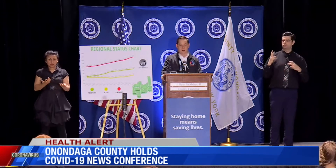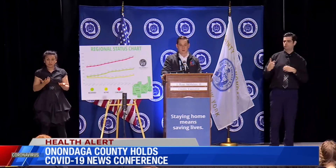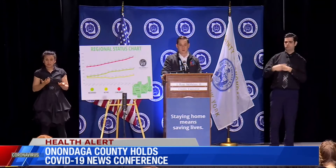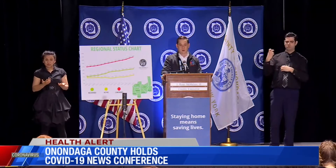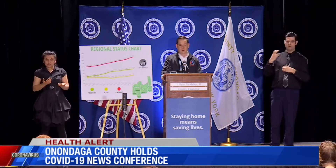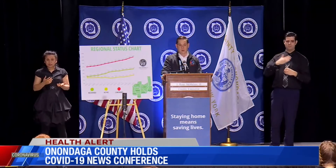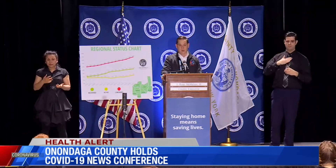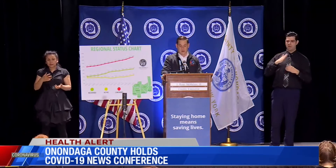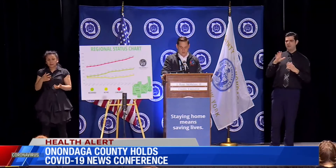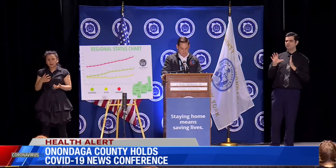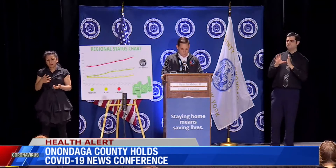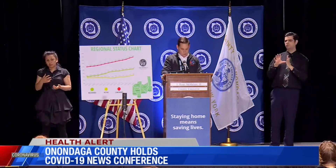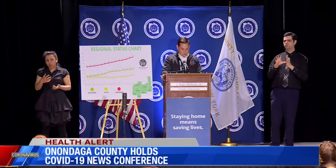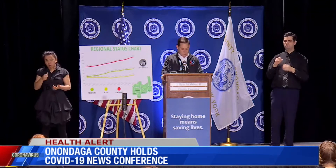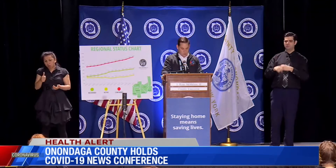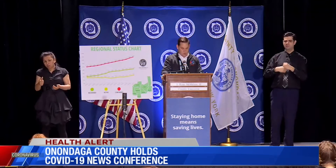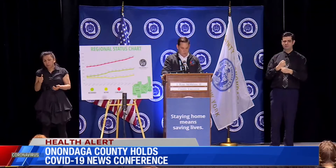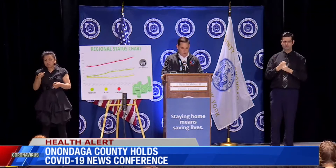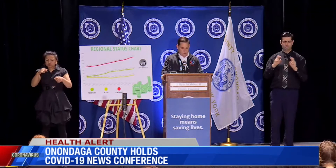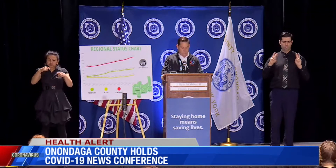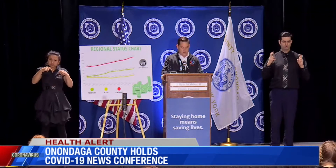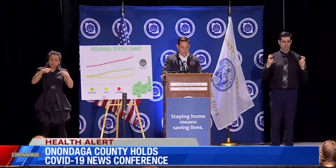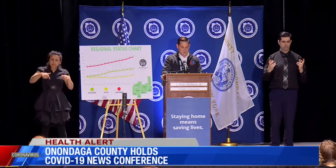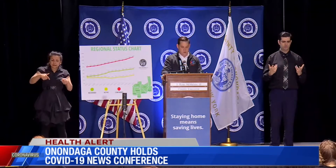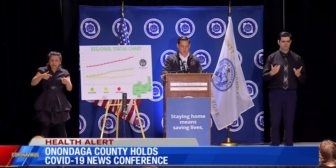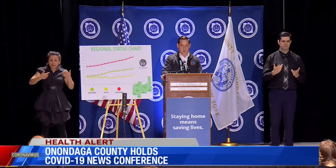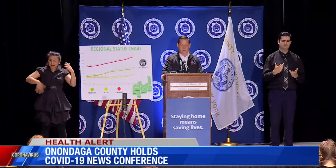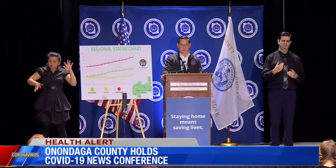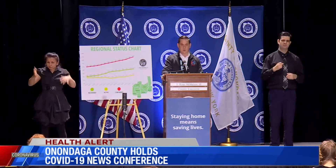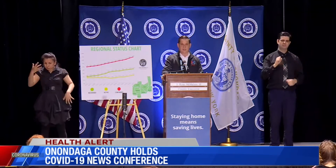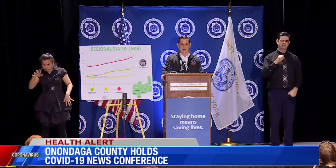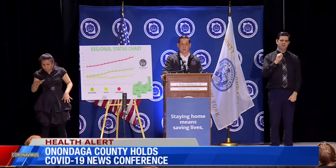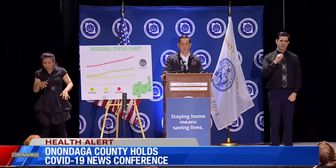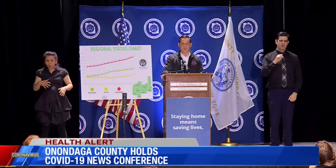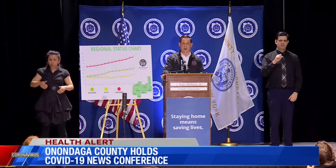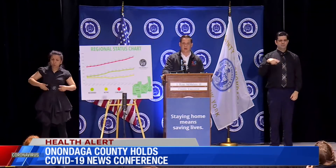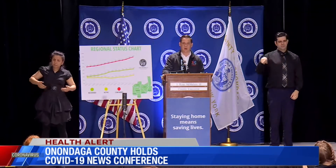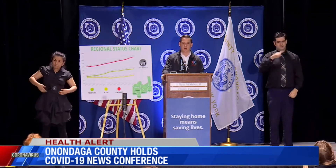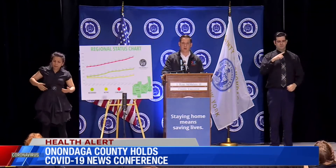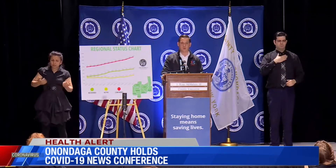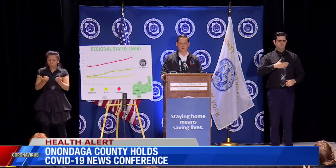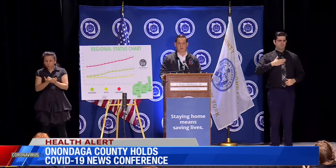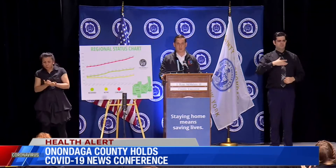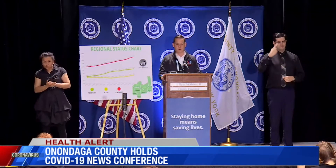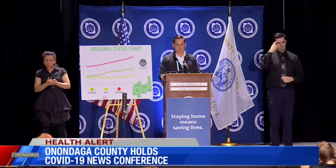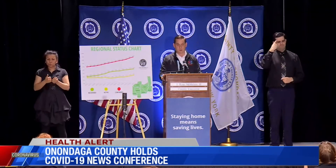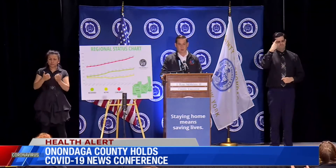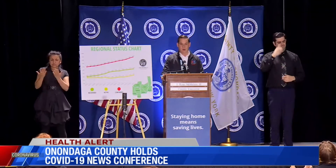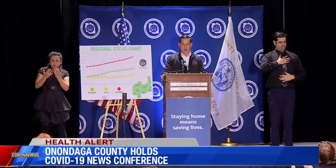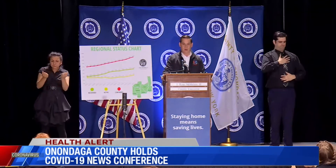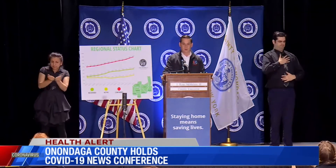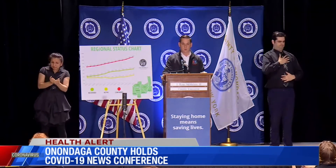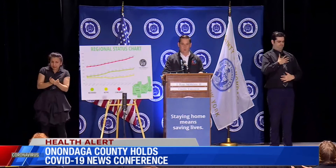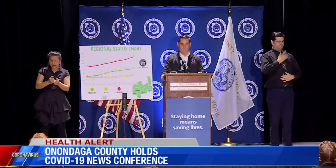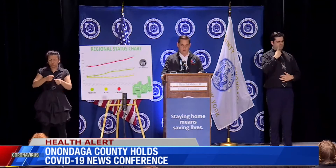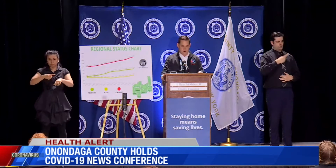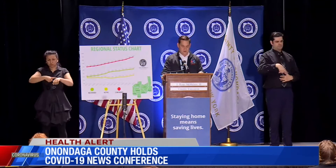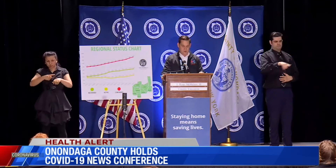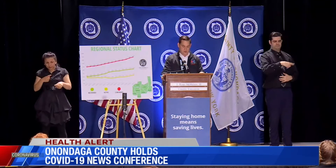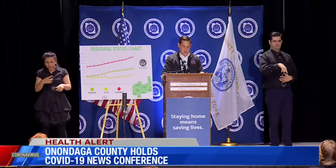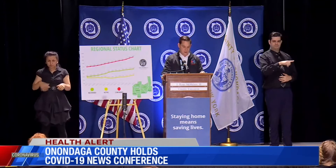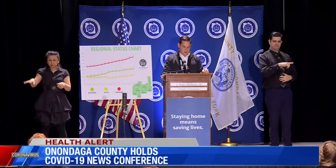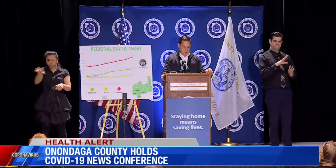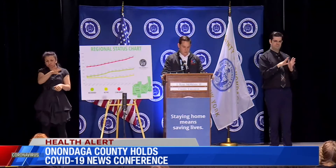memories. So certainly we'll think about some special ways at the right time how we can honor our high school seniors, as we're